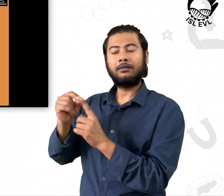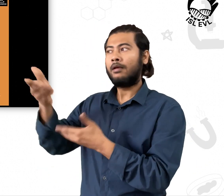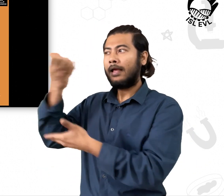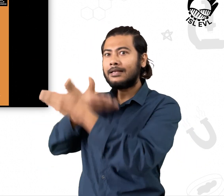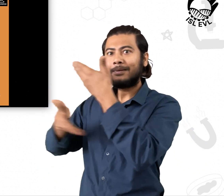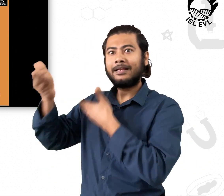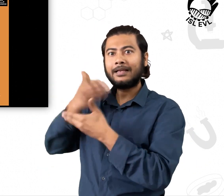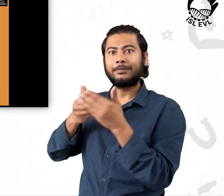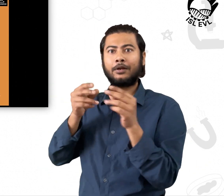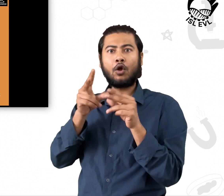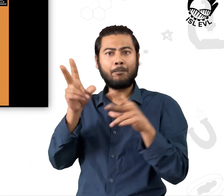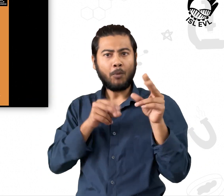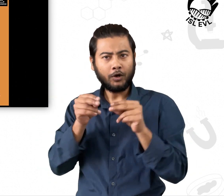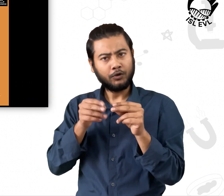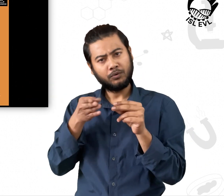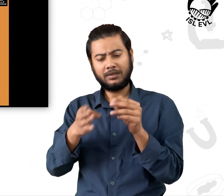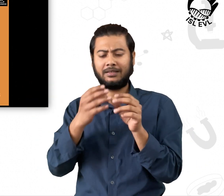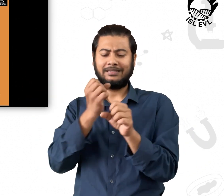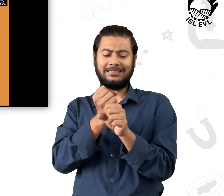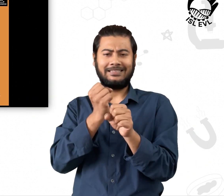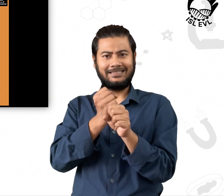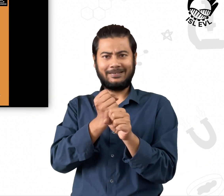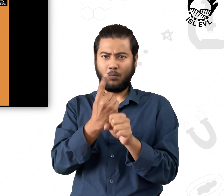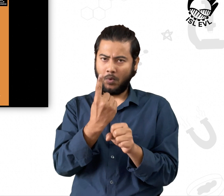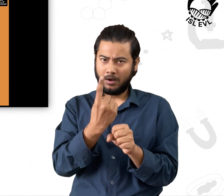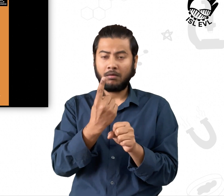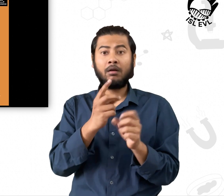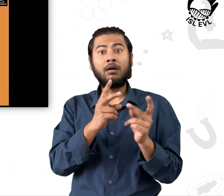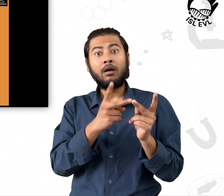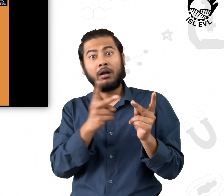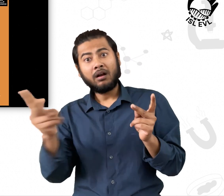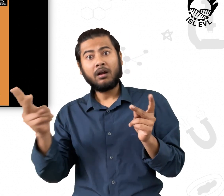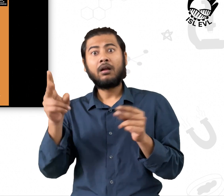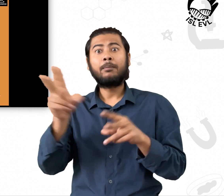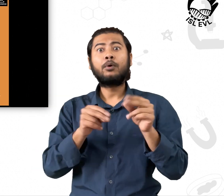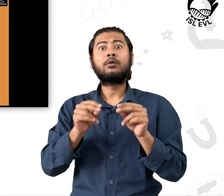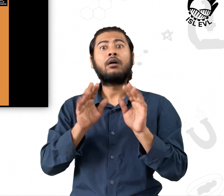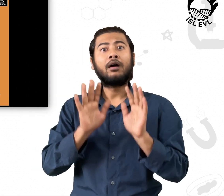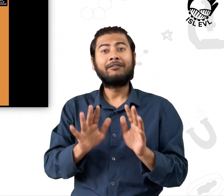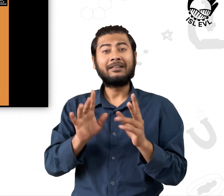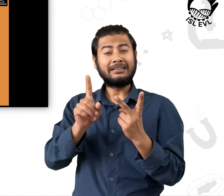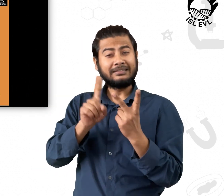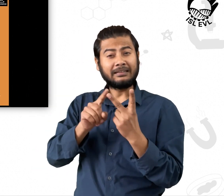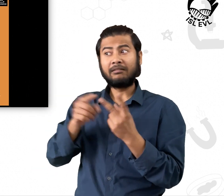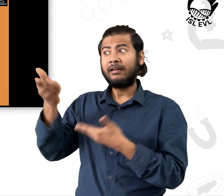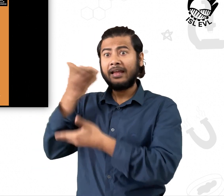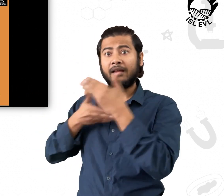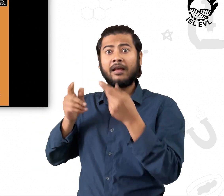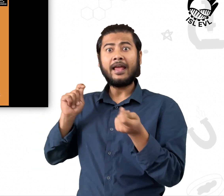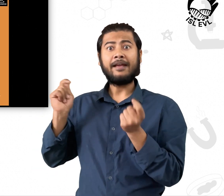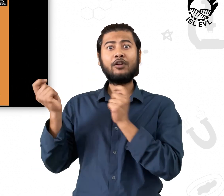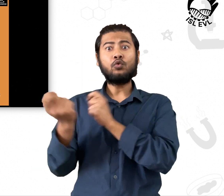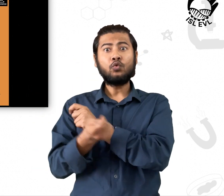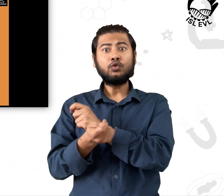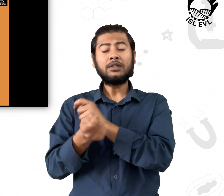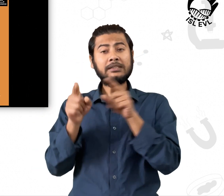about many other molecules like geosmin, which bacteria produce. He also